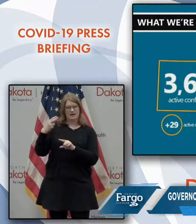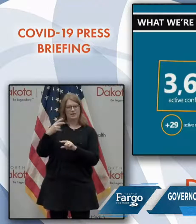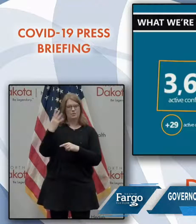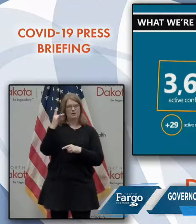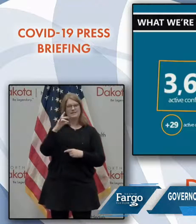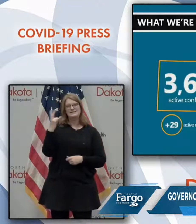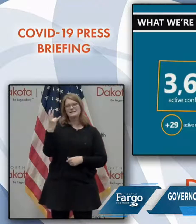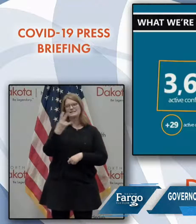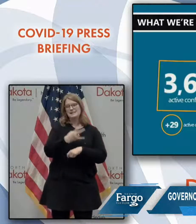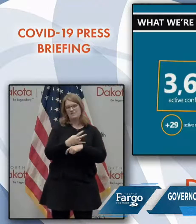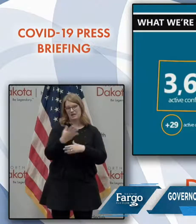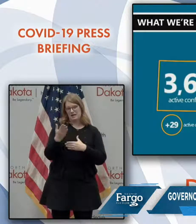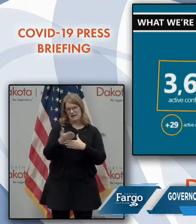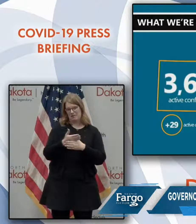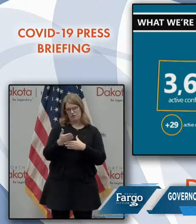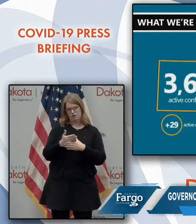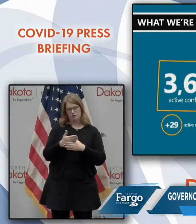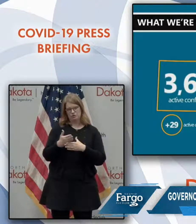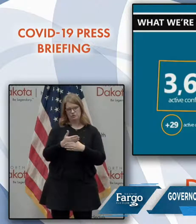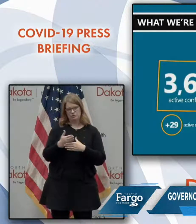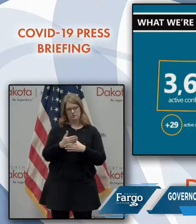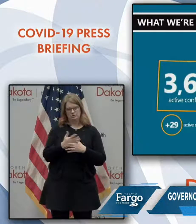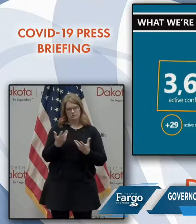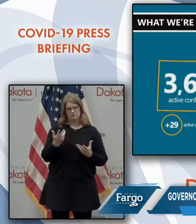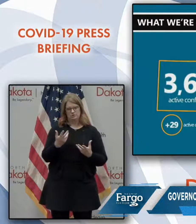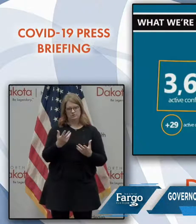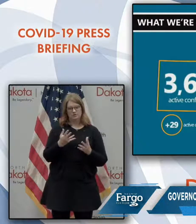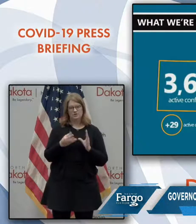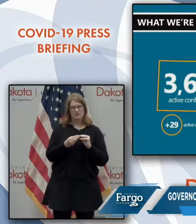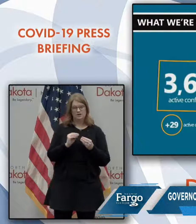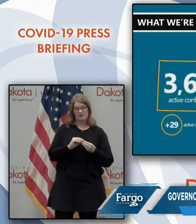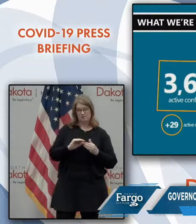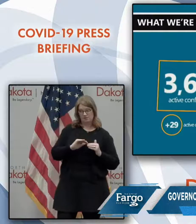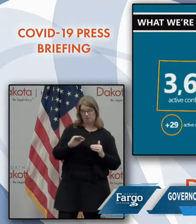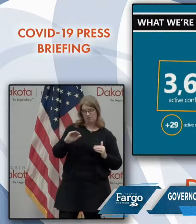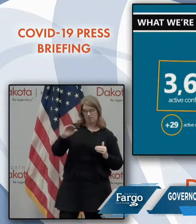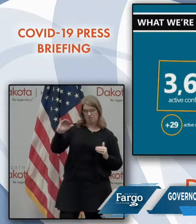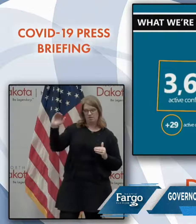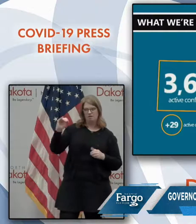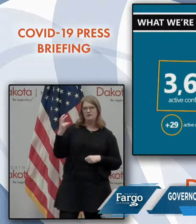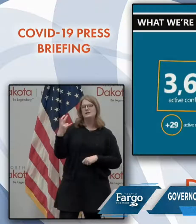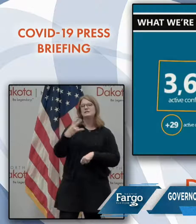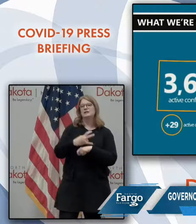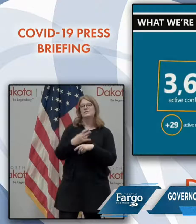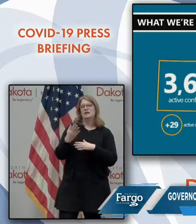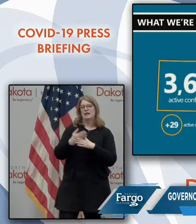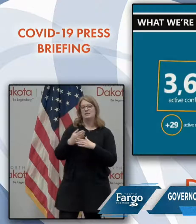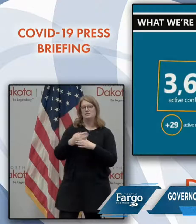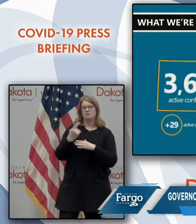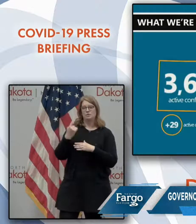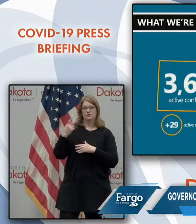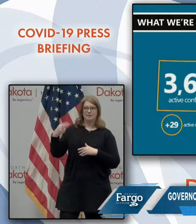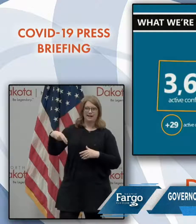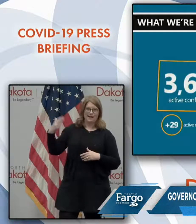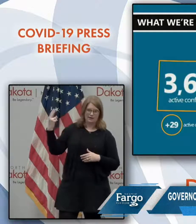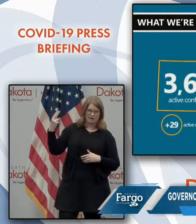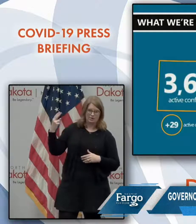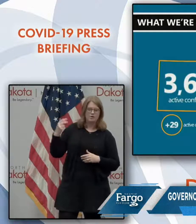rolling average. When your numbers are going up, your 7-day average is always going to be slightly higher than your 14 days. So